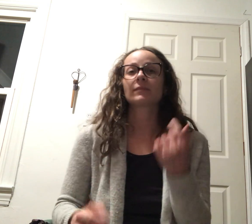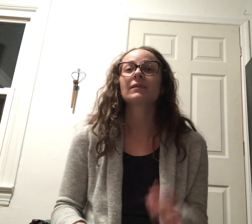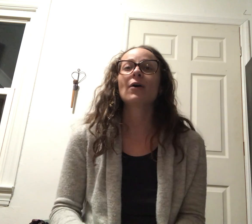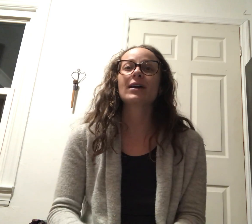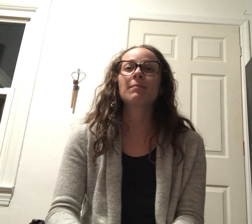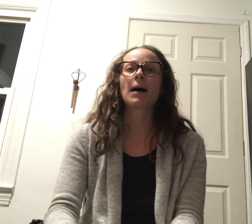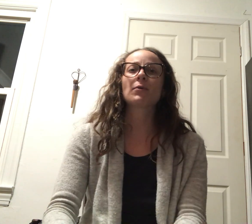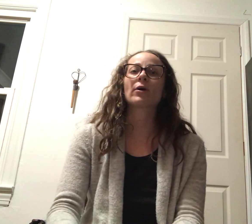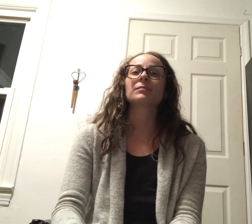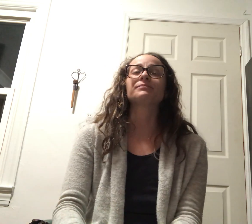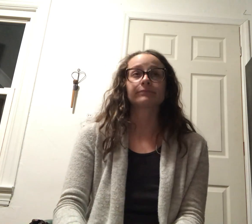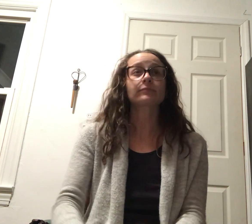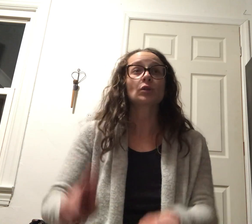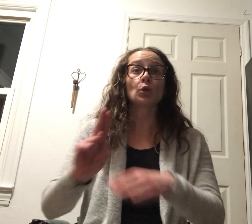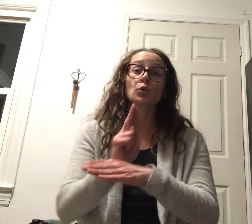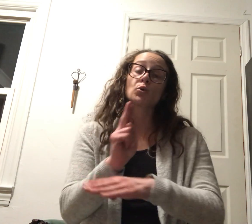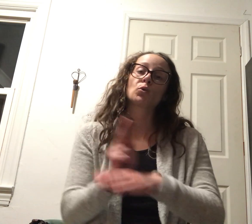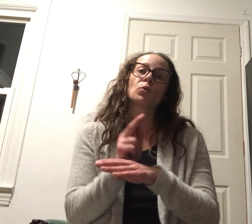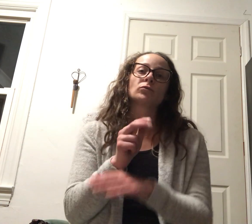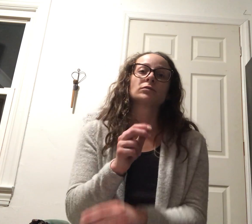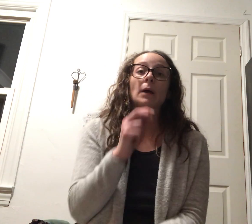Oh, yeah, popcorn. Put some Parmesan salt.